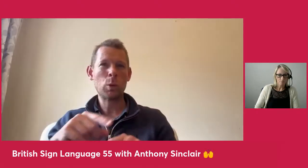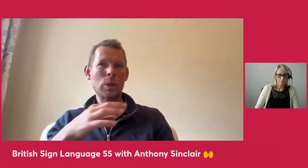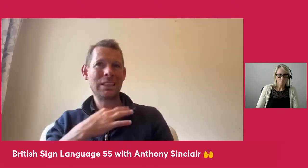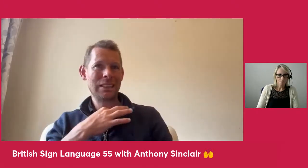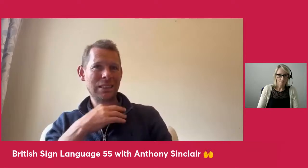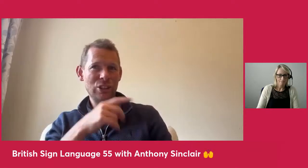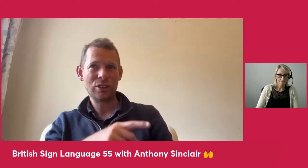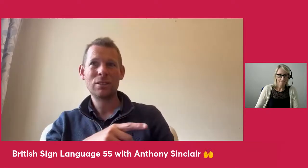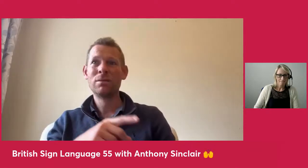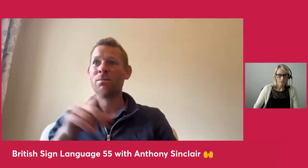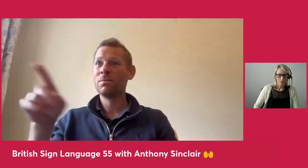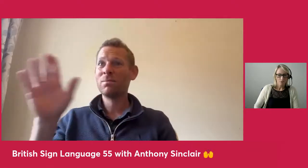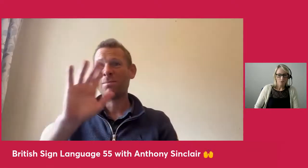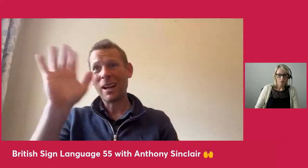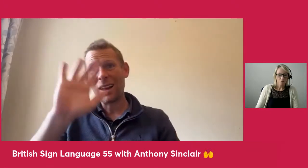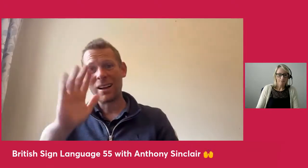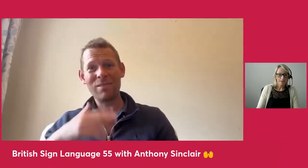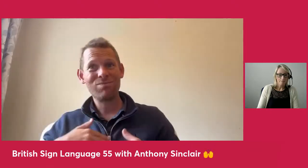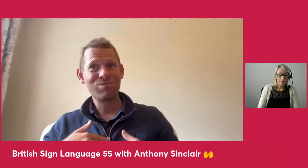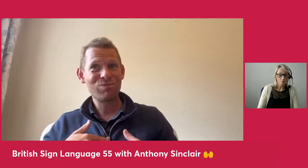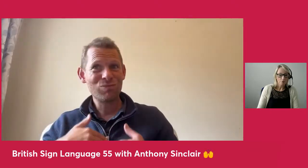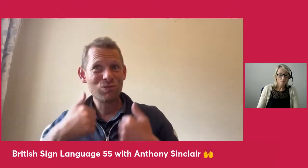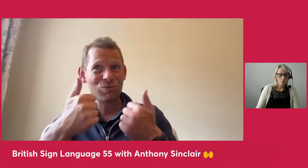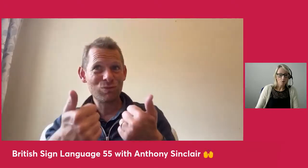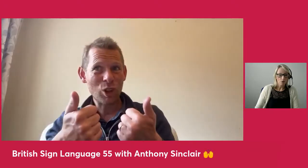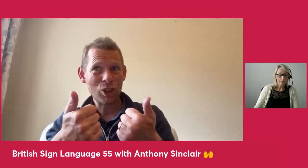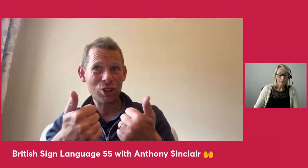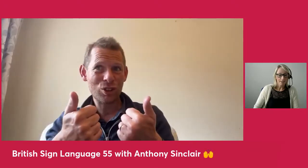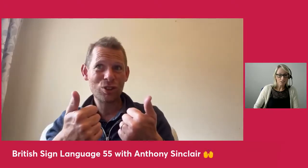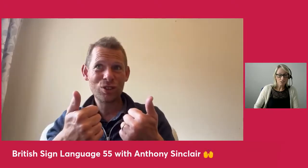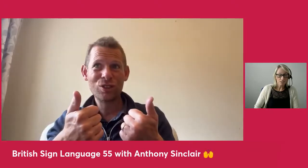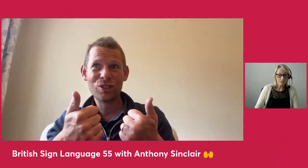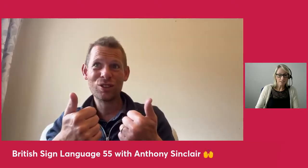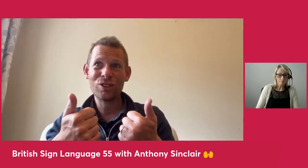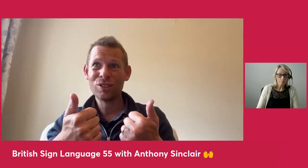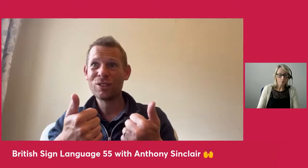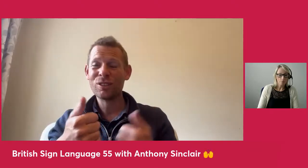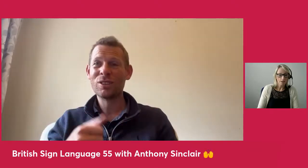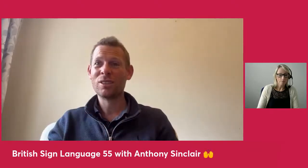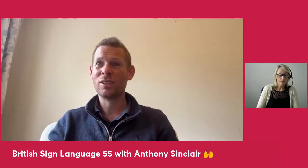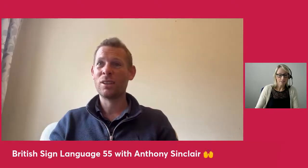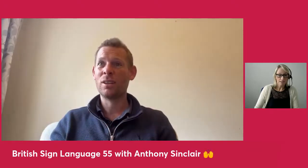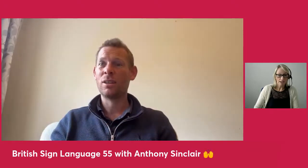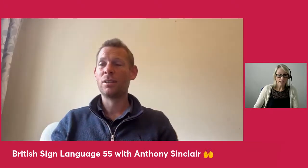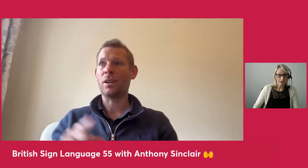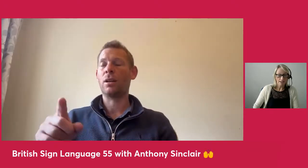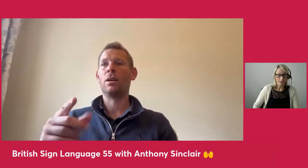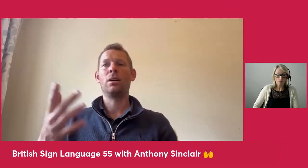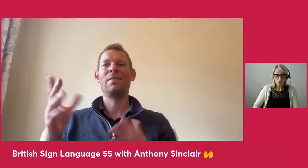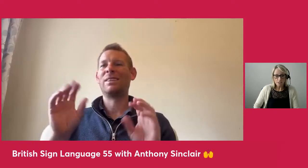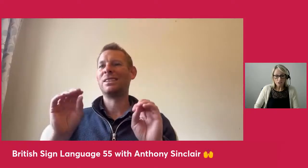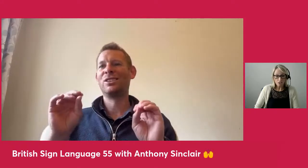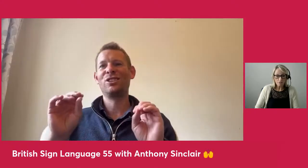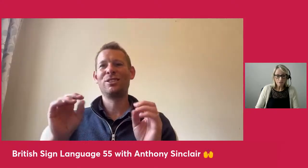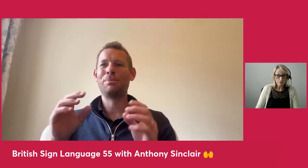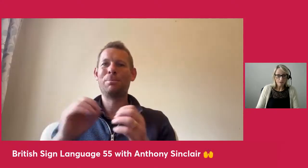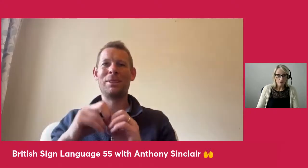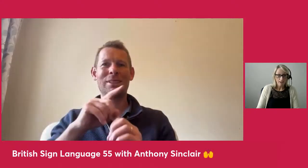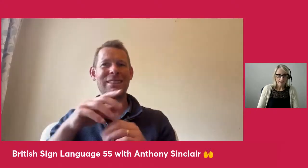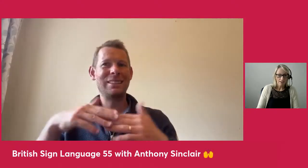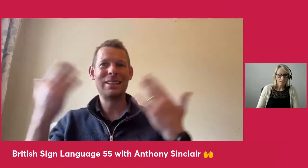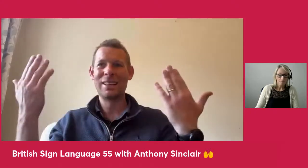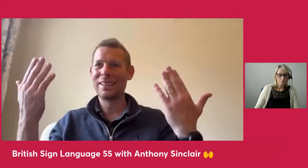person. So even in the living room or in the kitchen, people were able to say hello to each